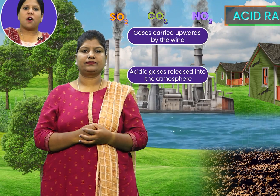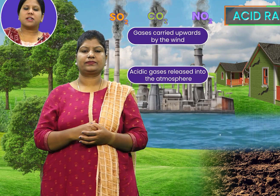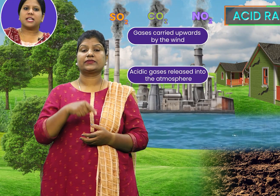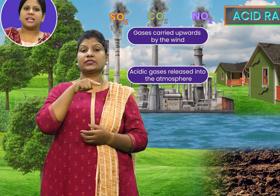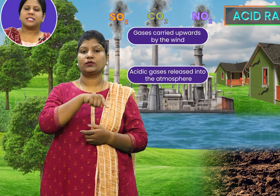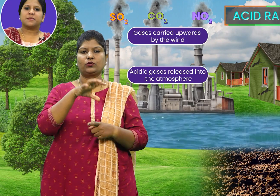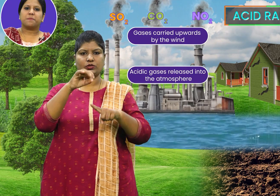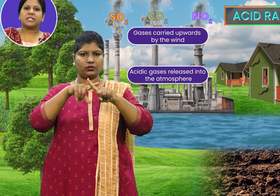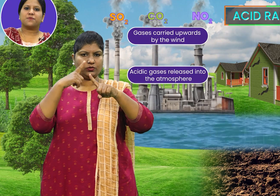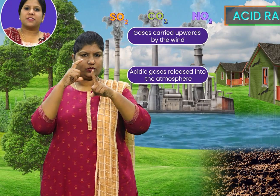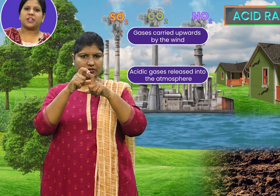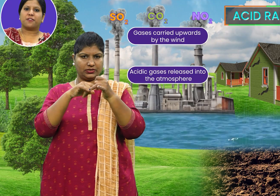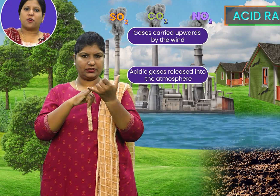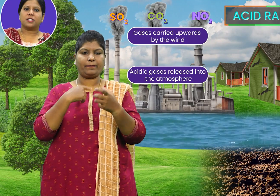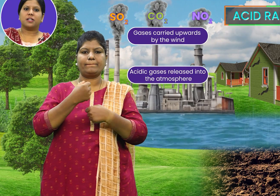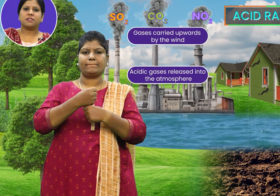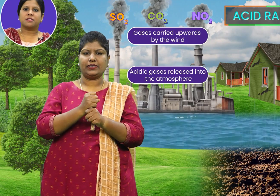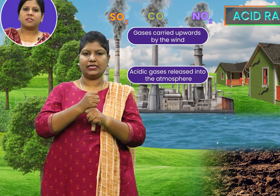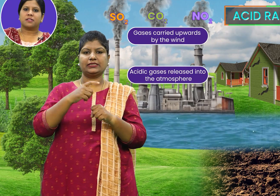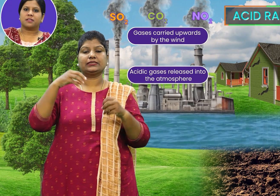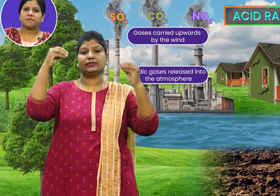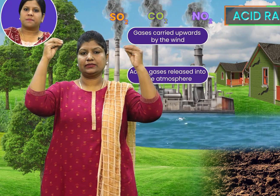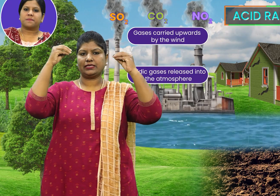Those oxides mix with rainwater